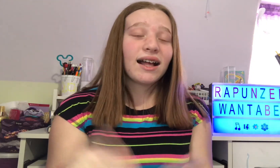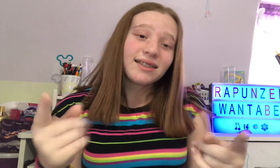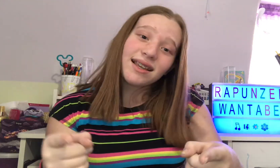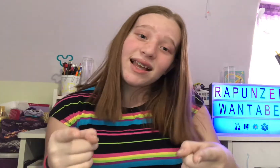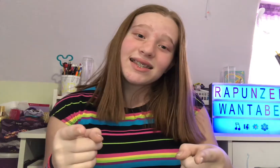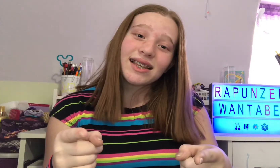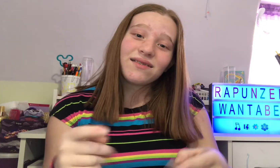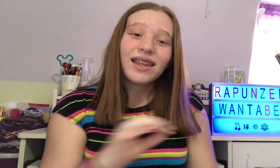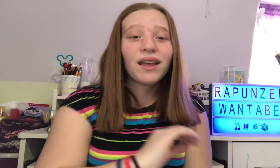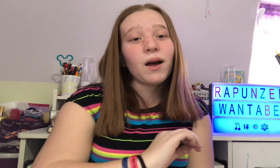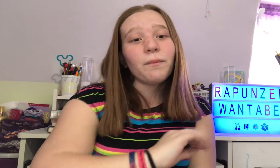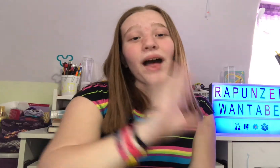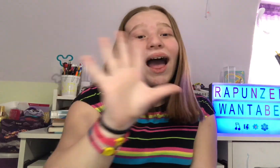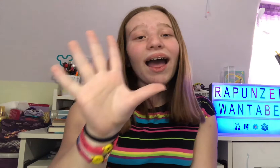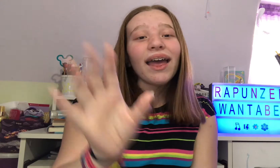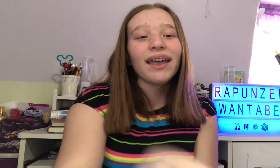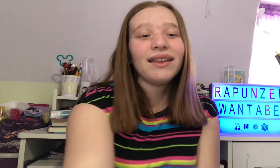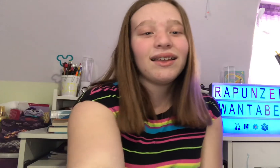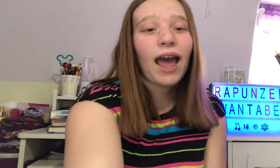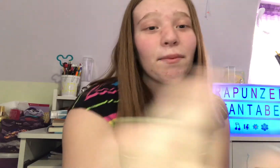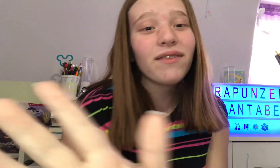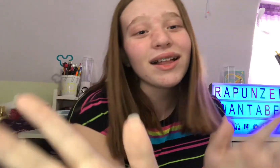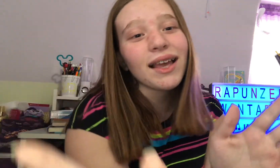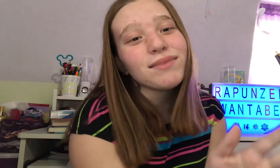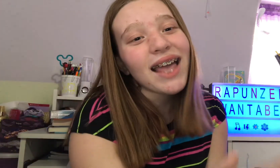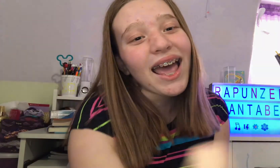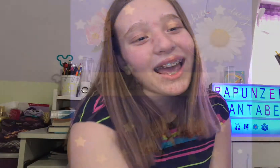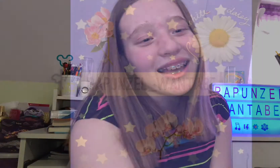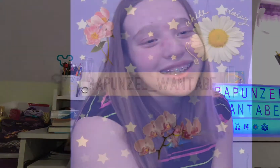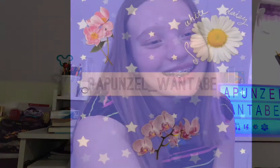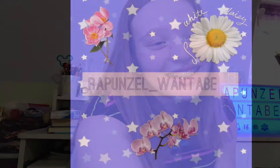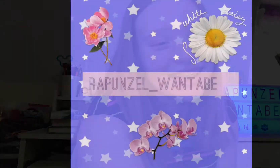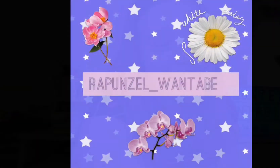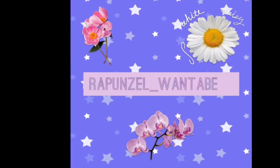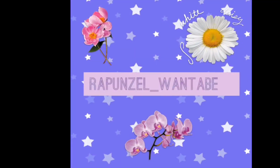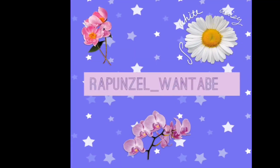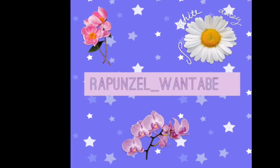and I'll see you guys in the next video. Bye! Happy Valentine's Day!